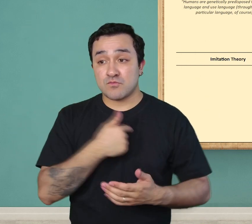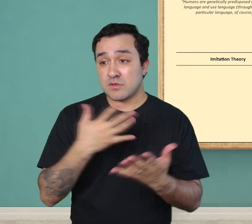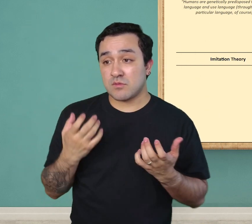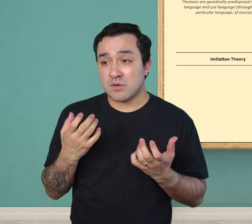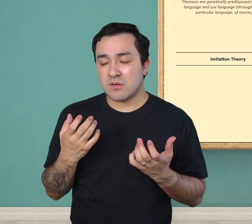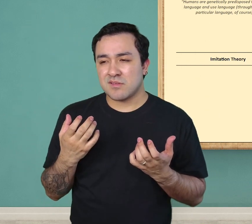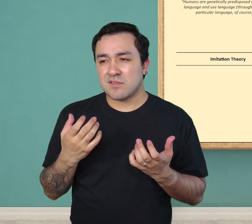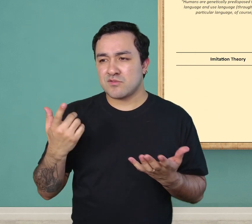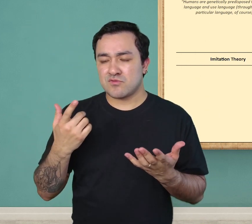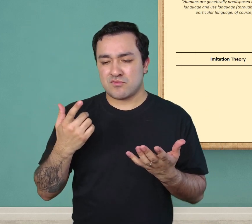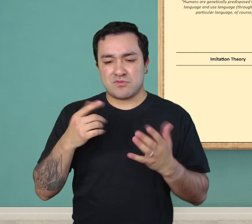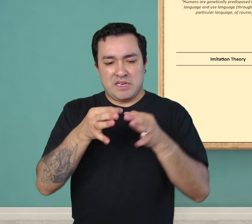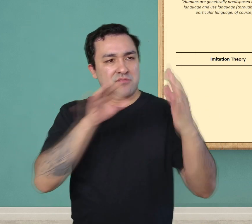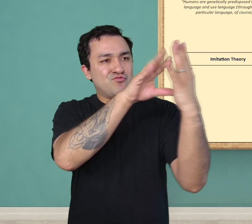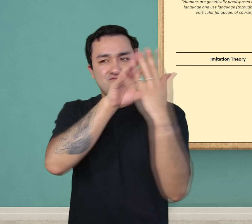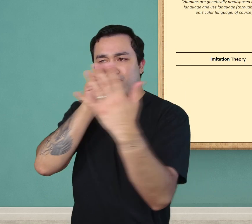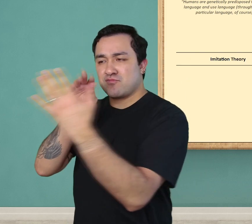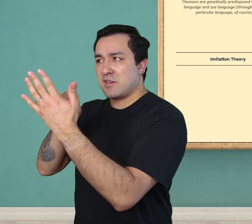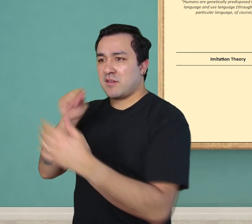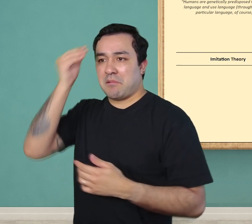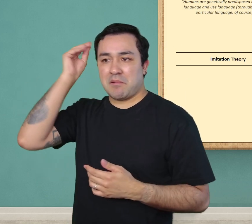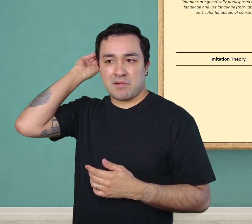are able to produce any sentence we think of.